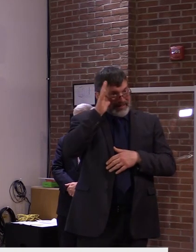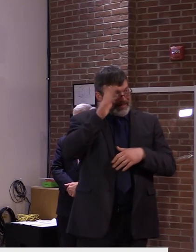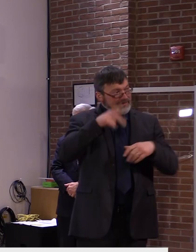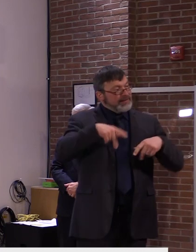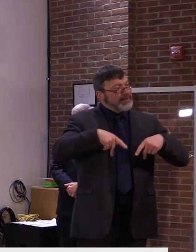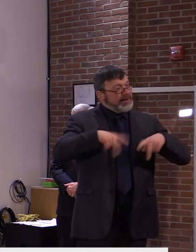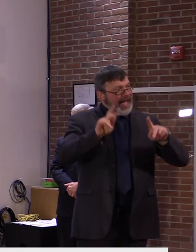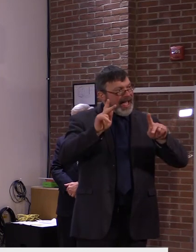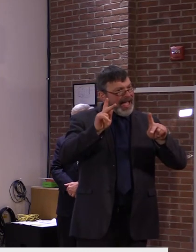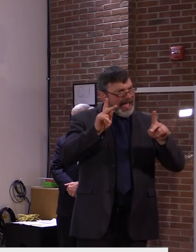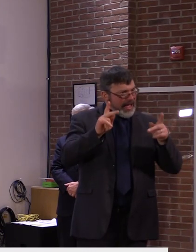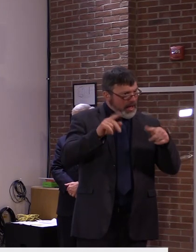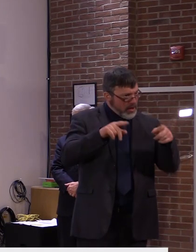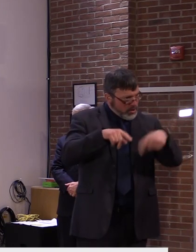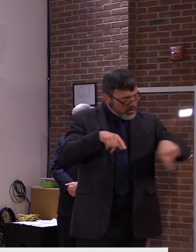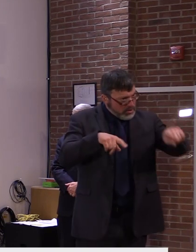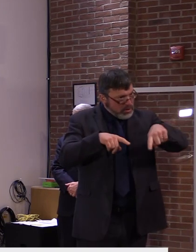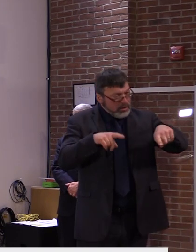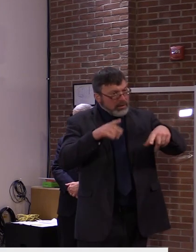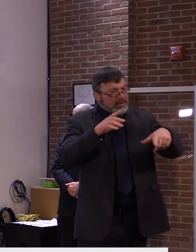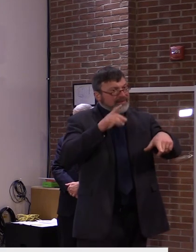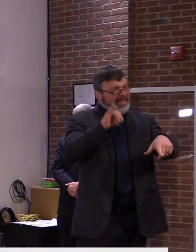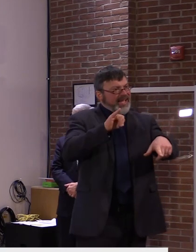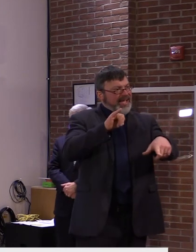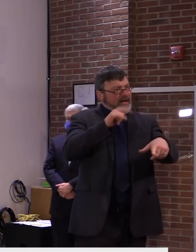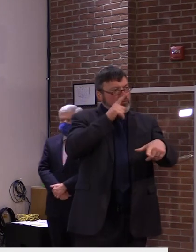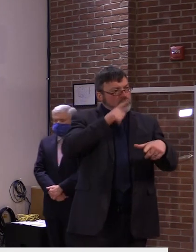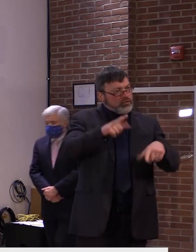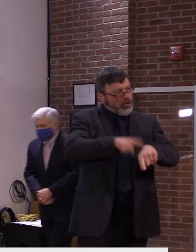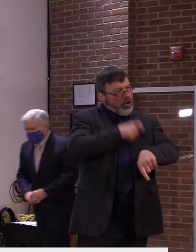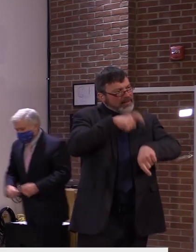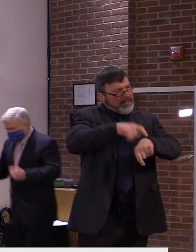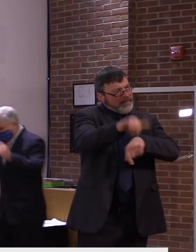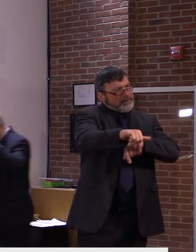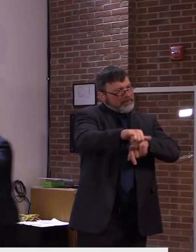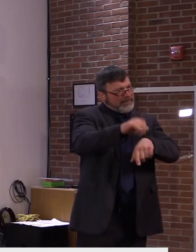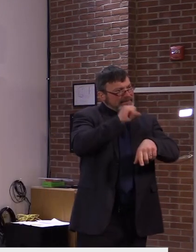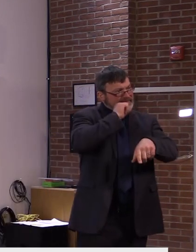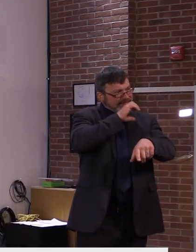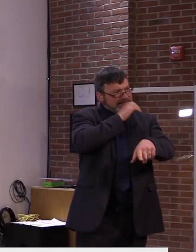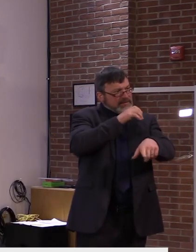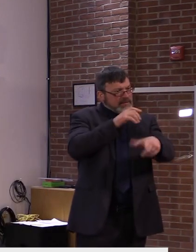contacted? Or is it kind of on an individual basis? Secretary Smith.